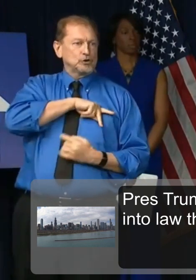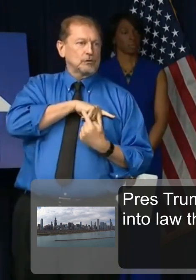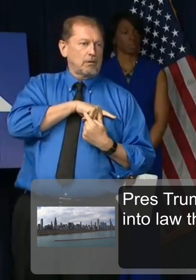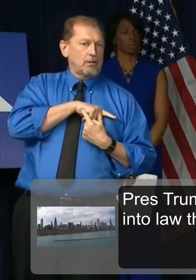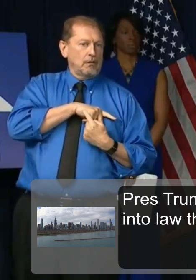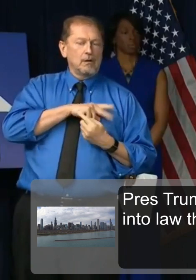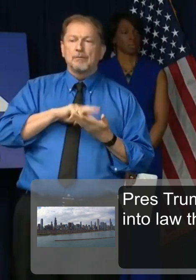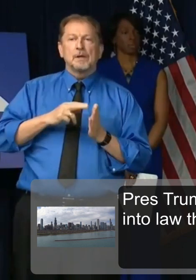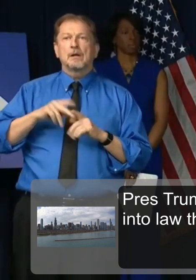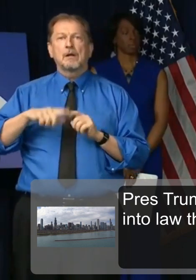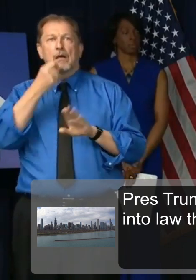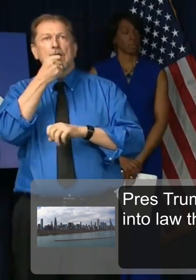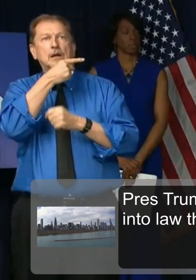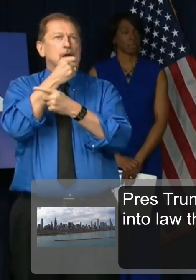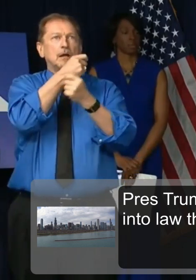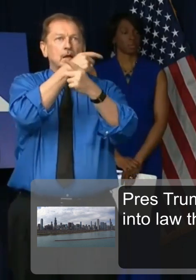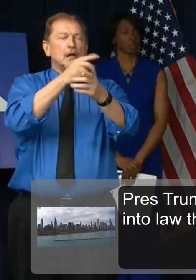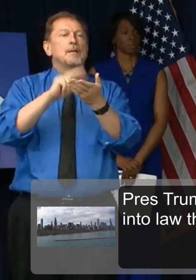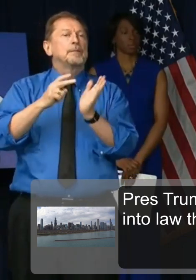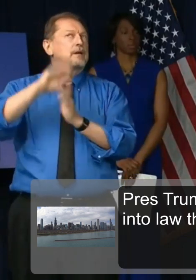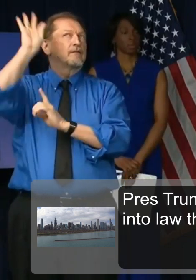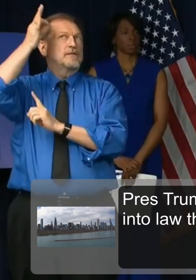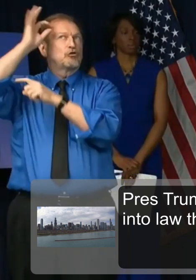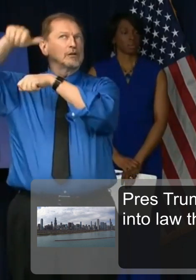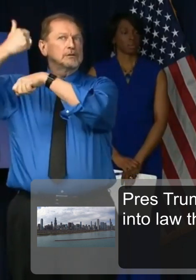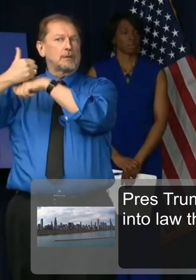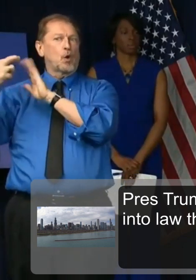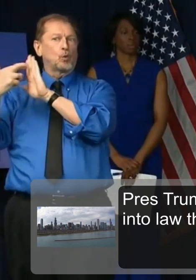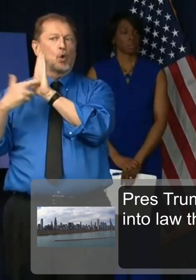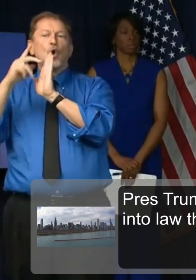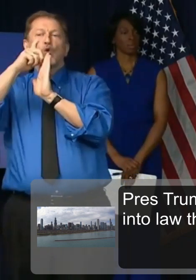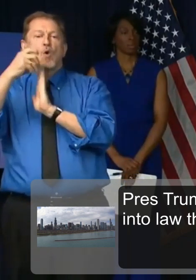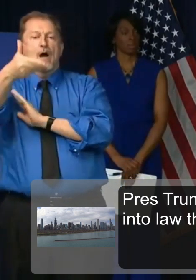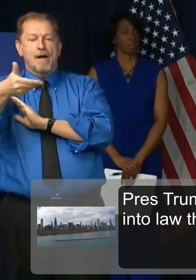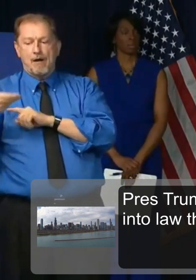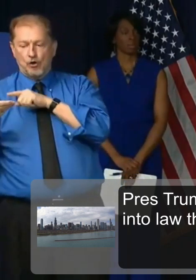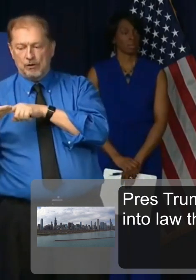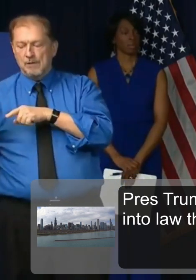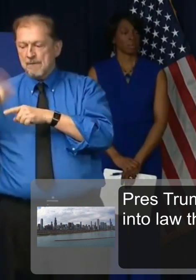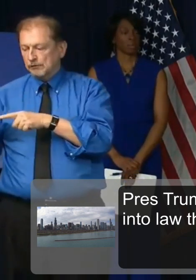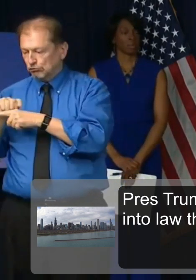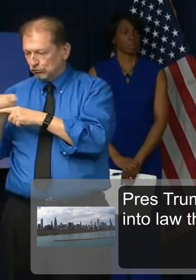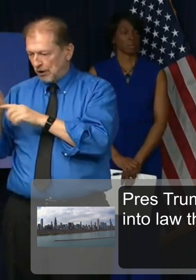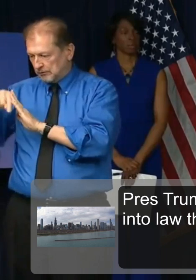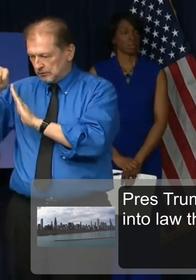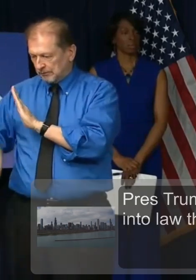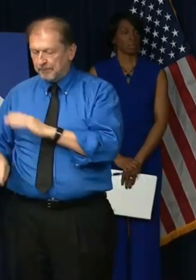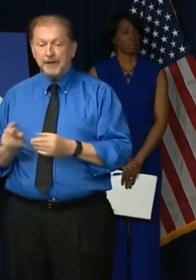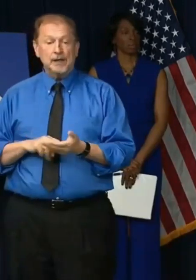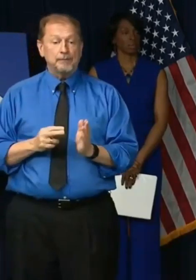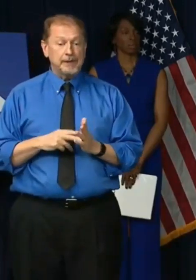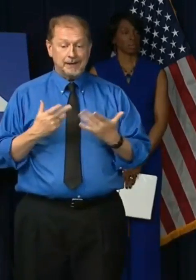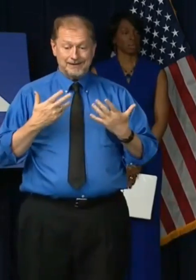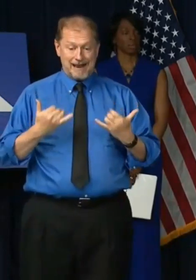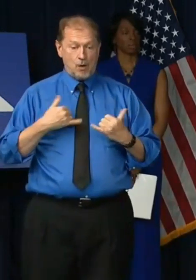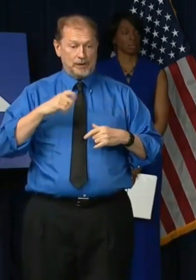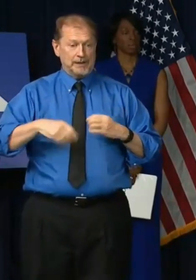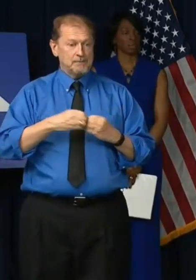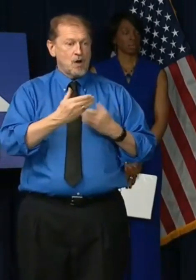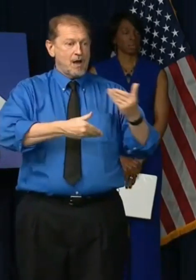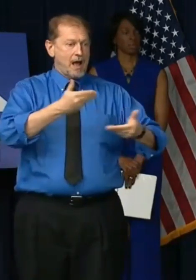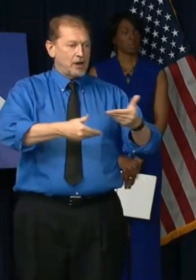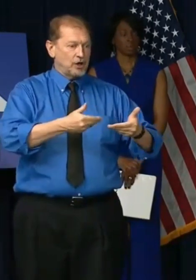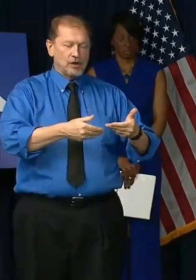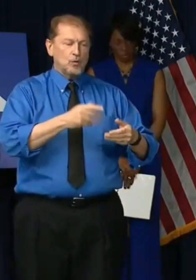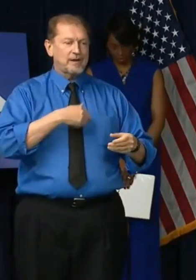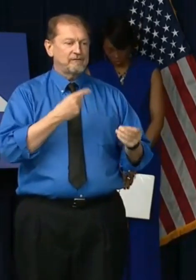doesn't understand how private that information really is. And so it's very hard to expand the workforce. We're doing it, but very hard